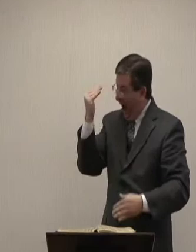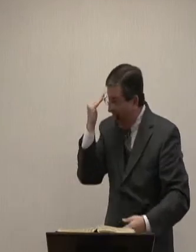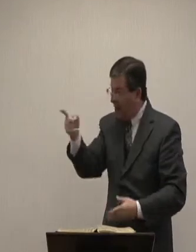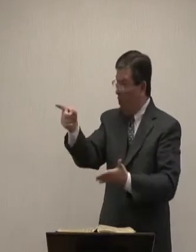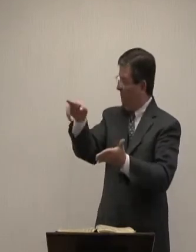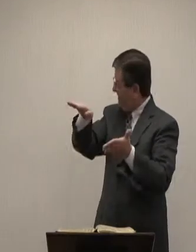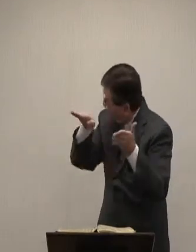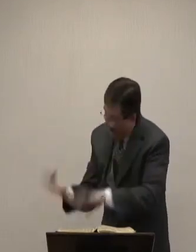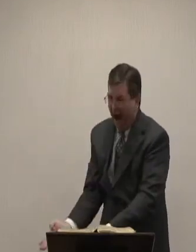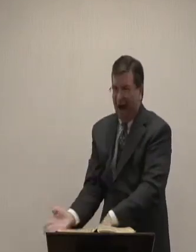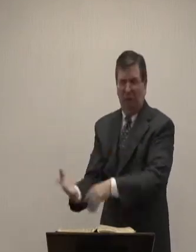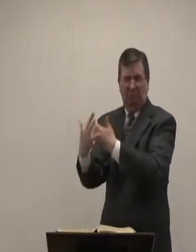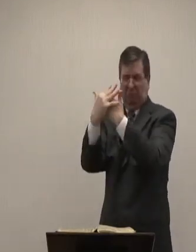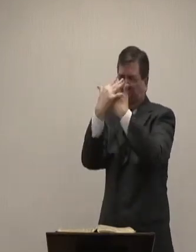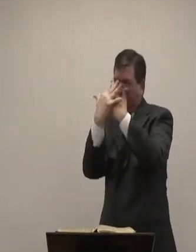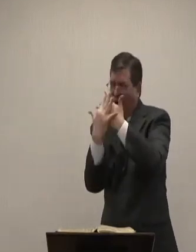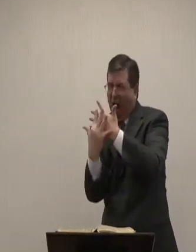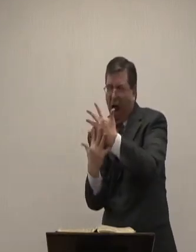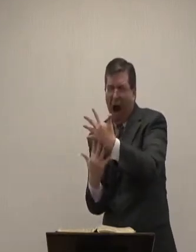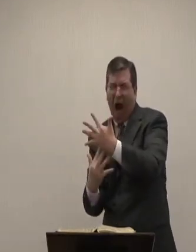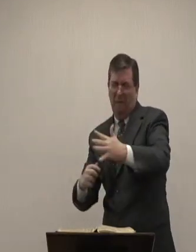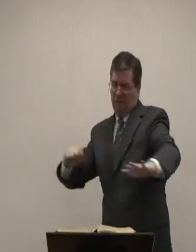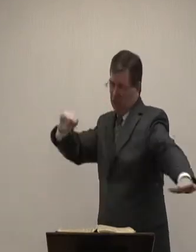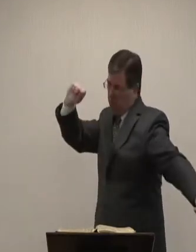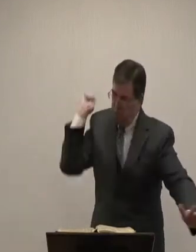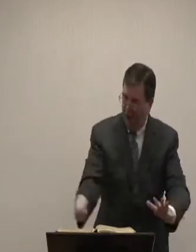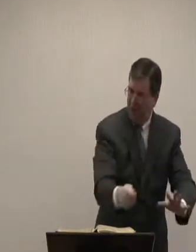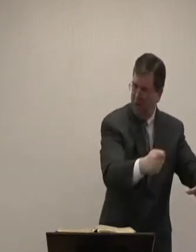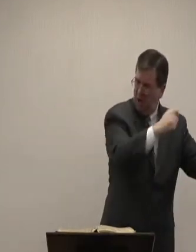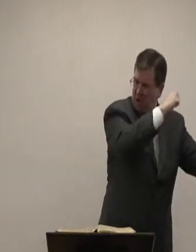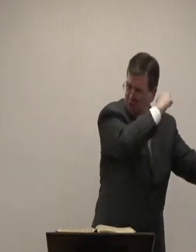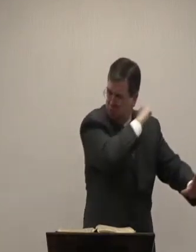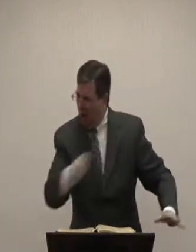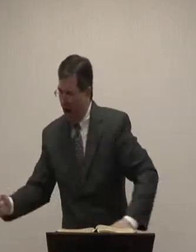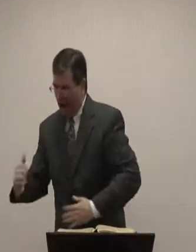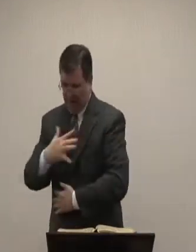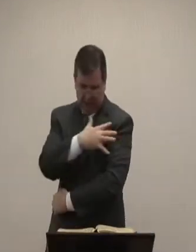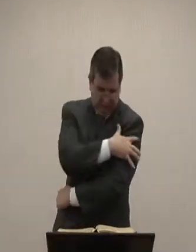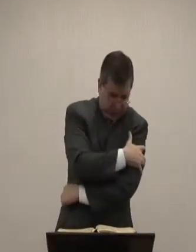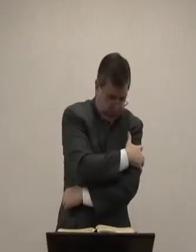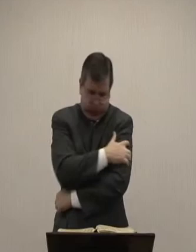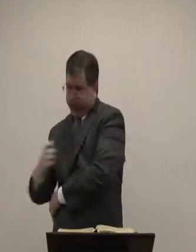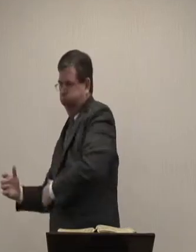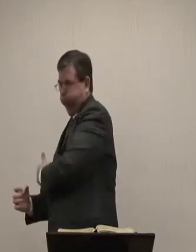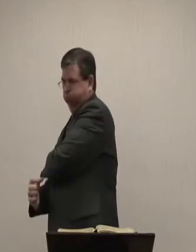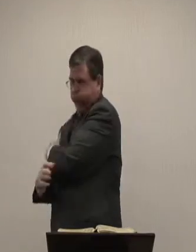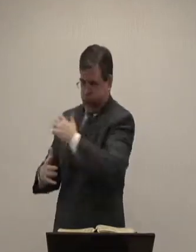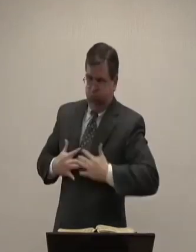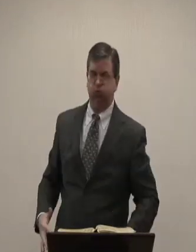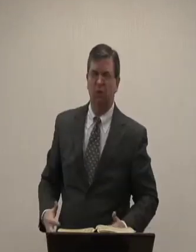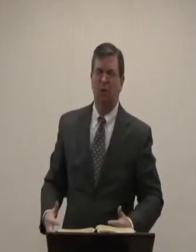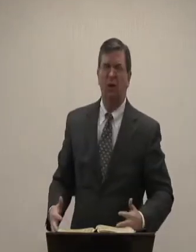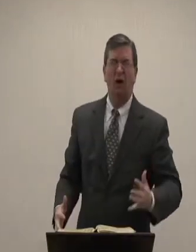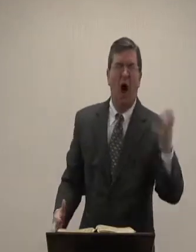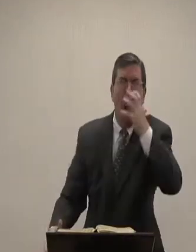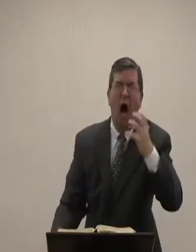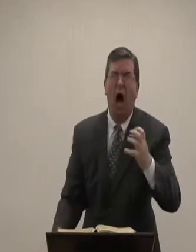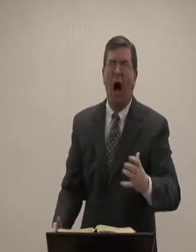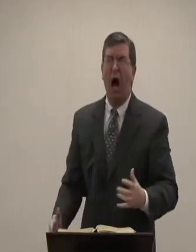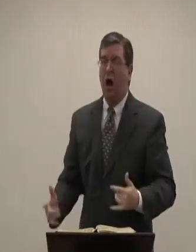And they were in amazement. You're here. You died. We saw what they beat you and whipped you and we saw the suffering you went